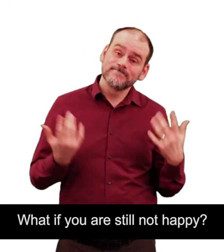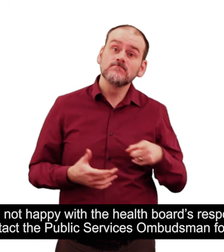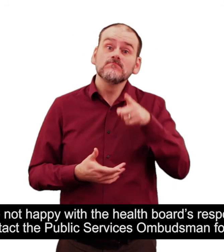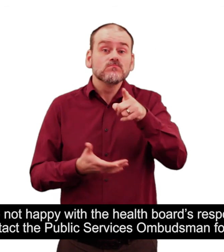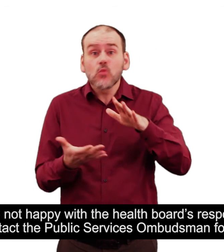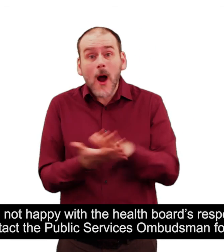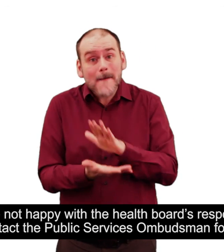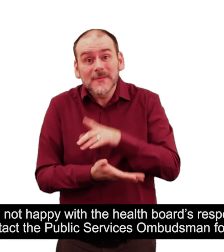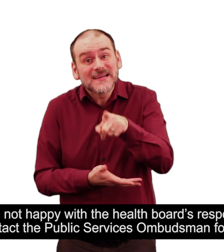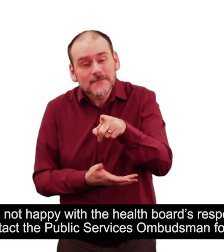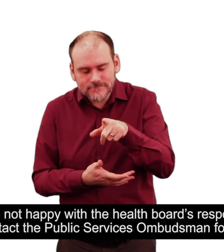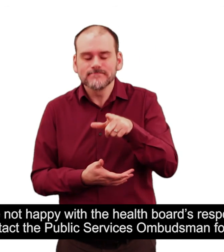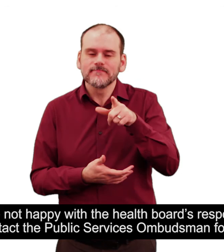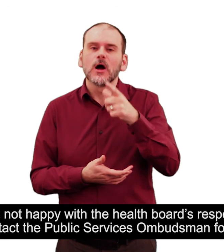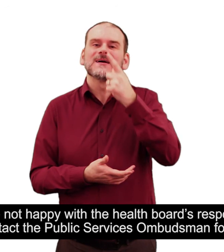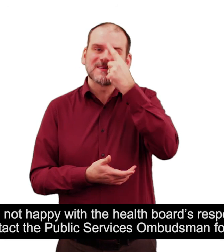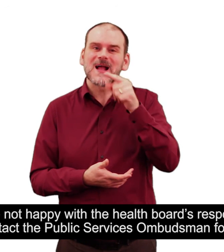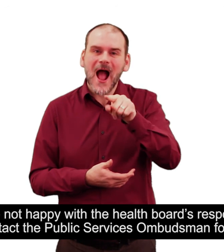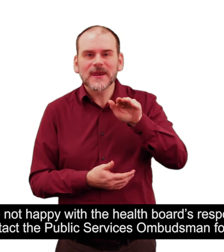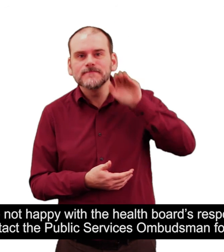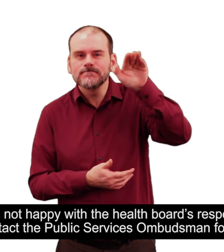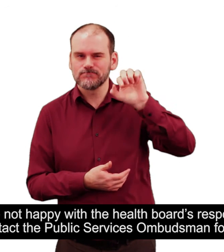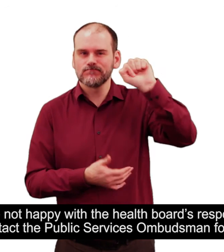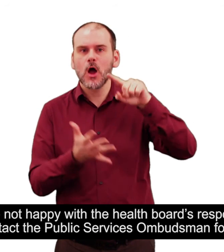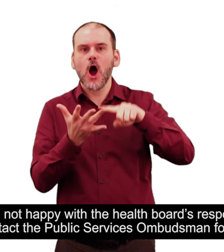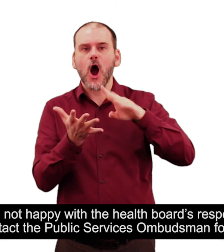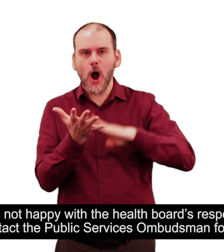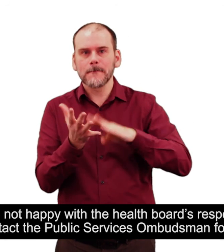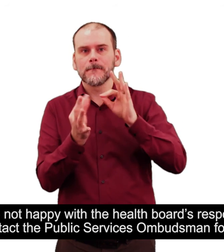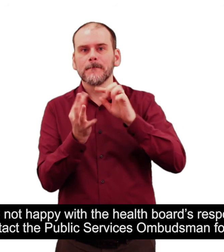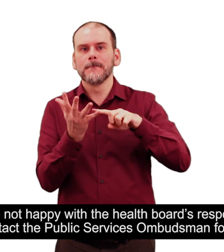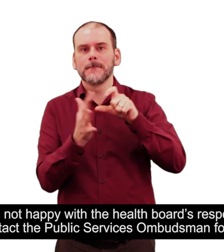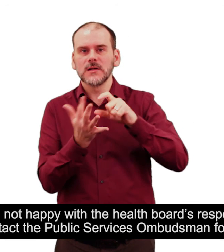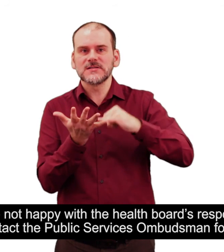If you're not happy with the Health Board's response, you can contact the Public Services Ombudsman for Wales.